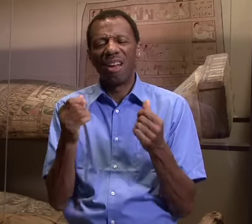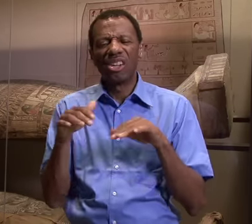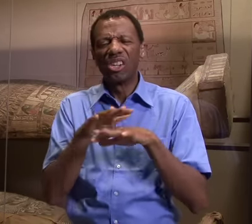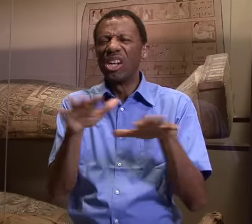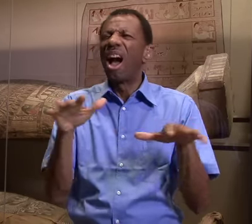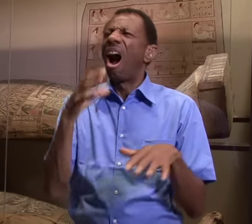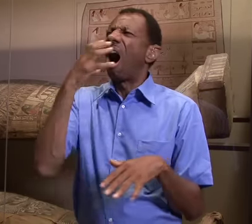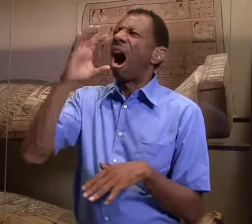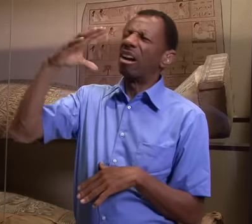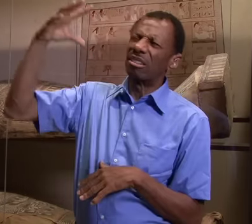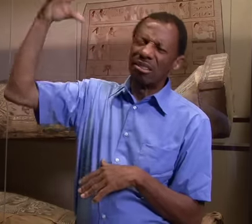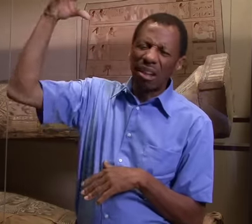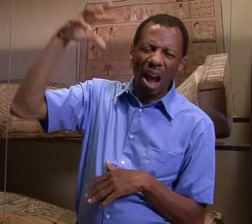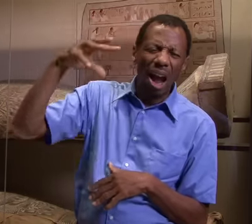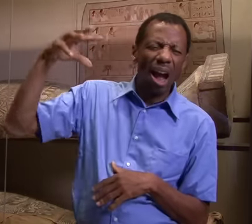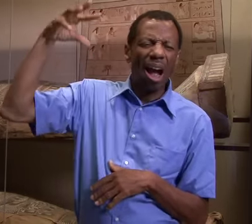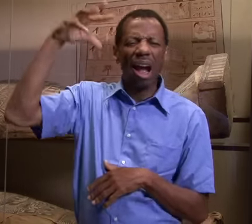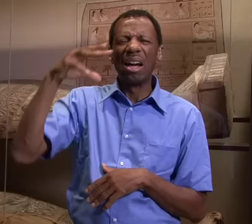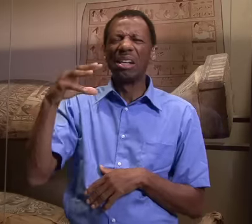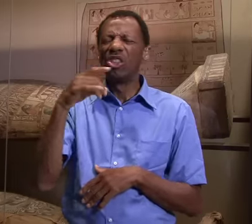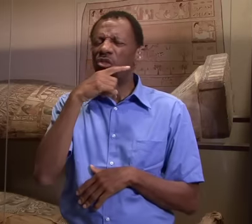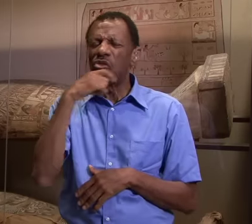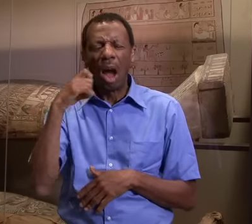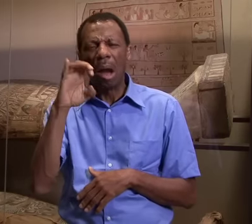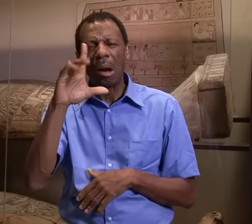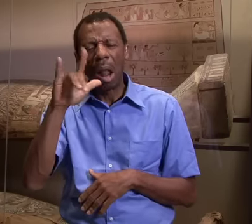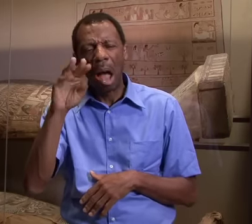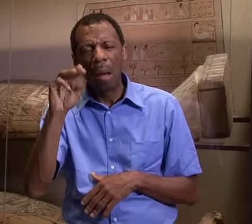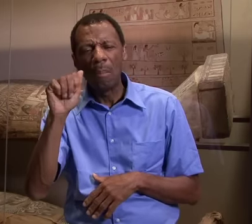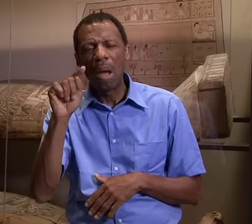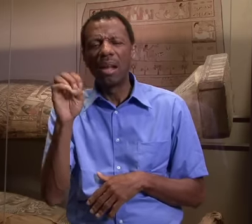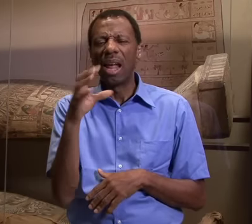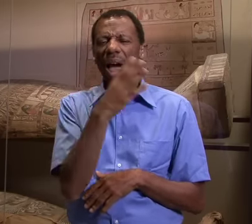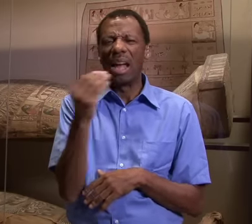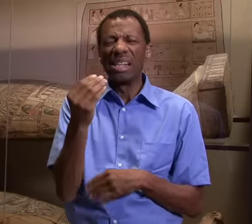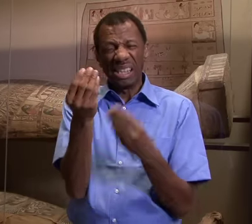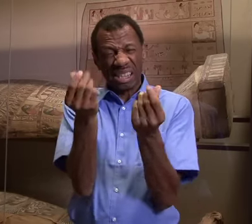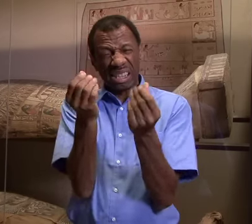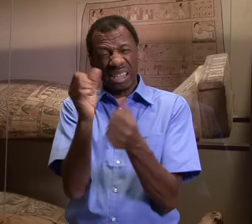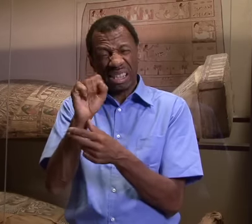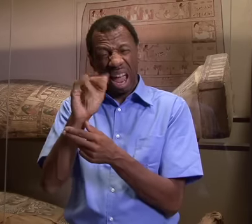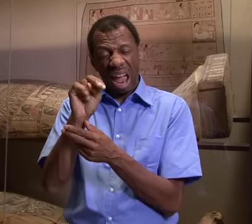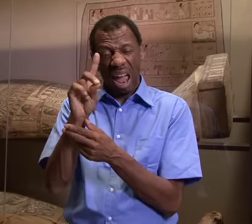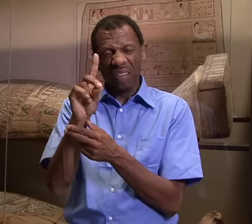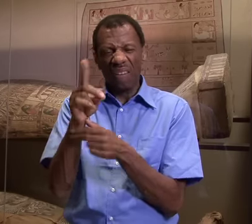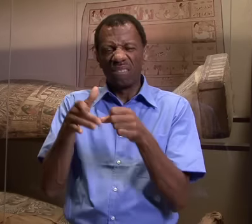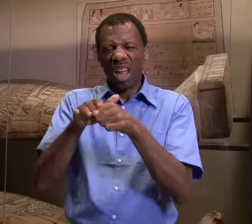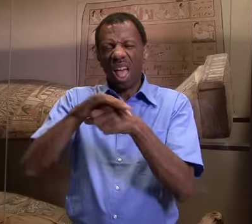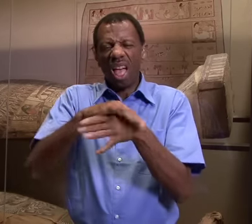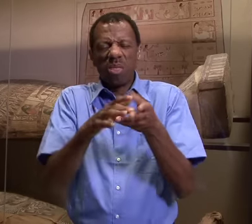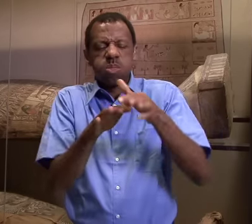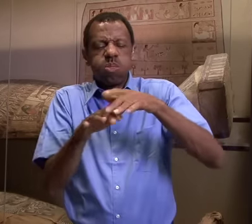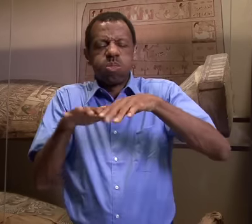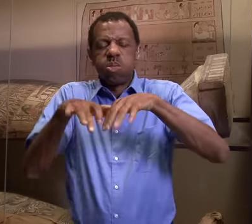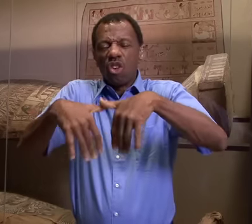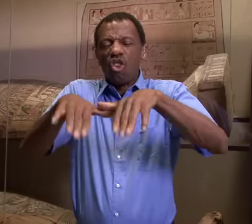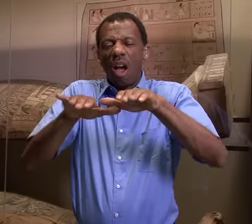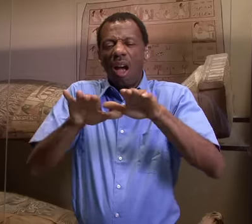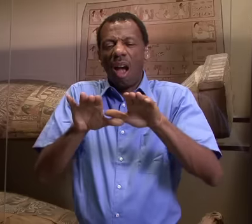At first, the earliest Egyptian mummies occurred naturally. Bodies were placed in shallow graves